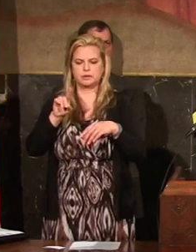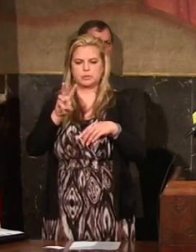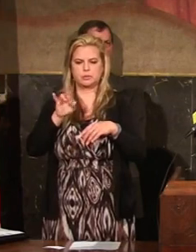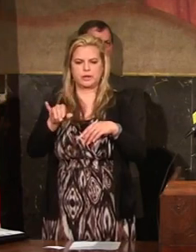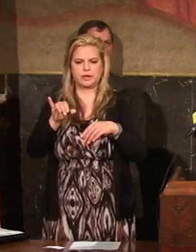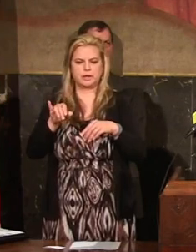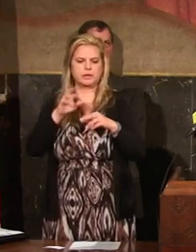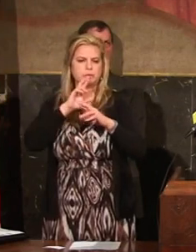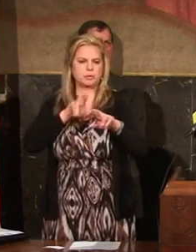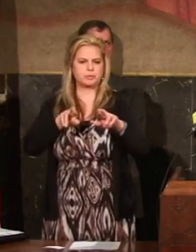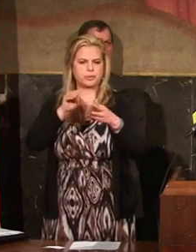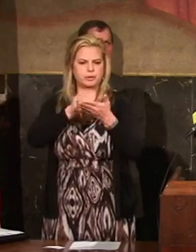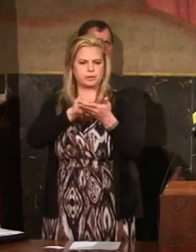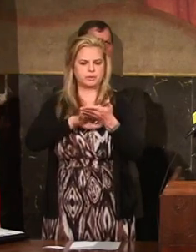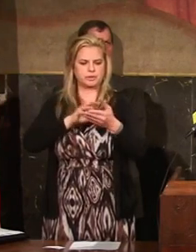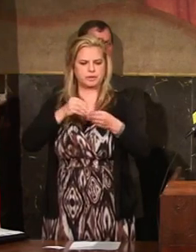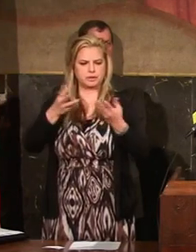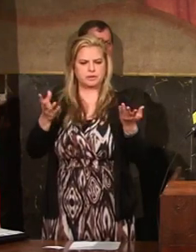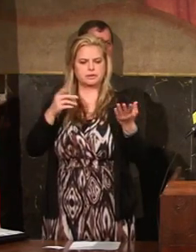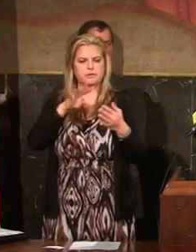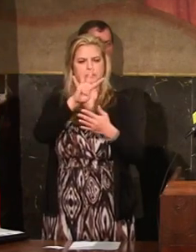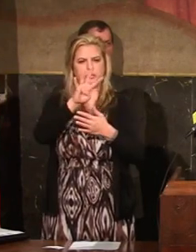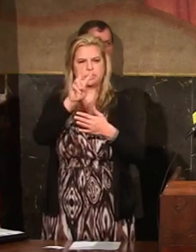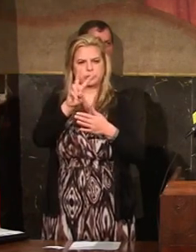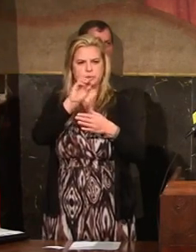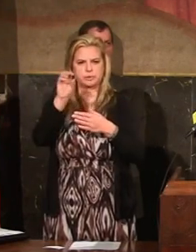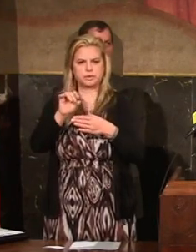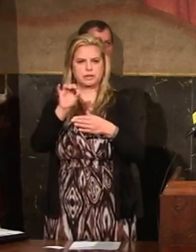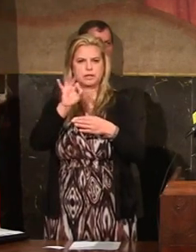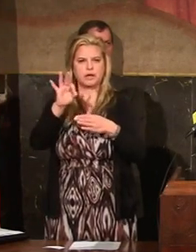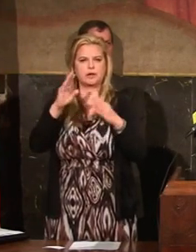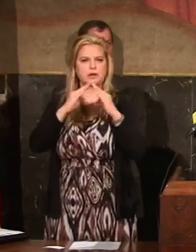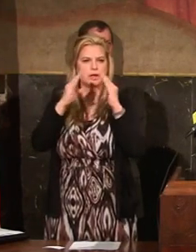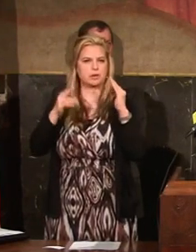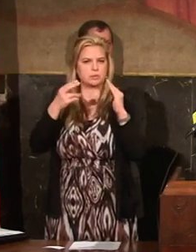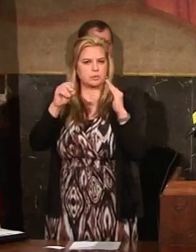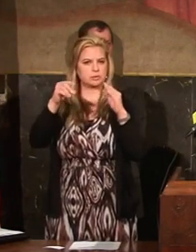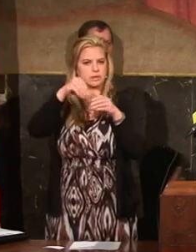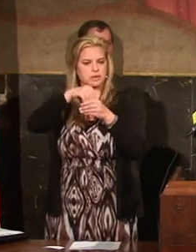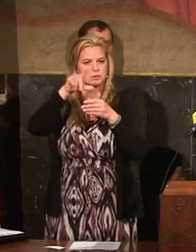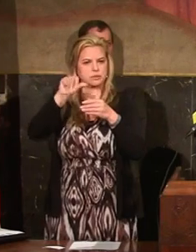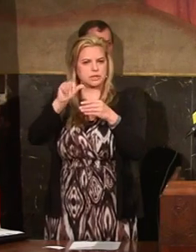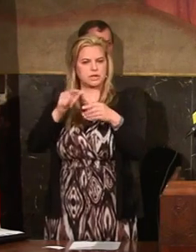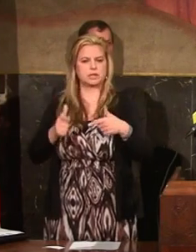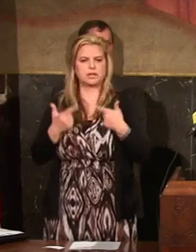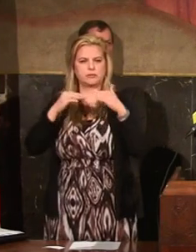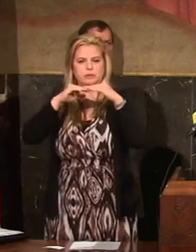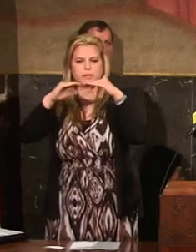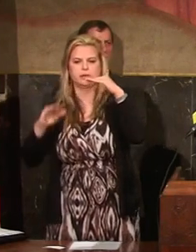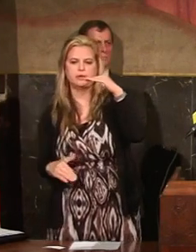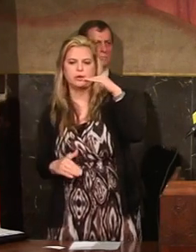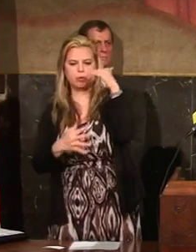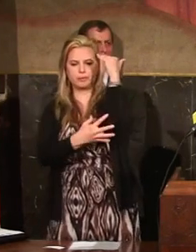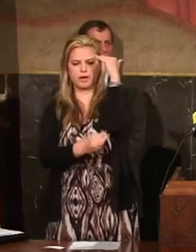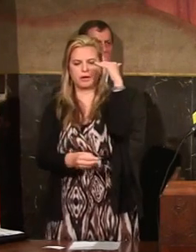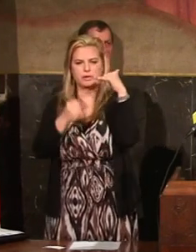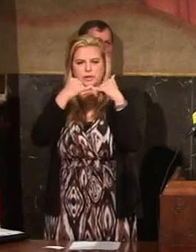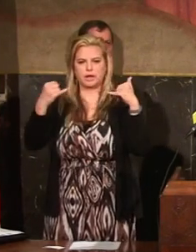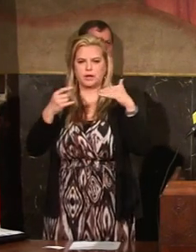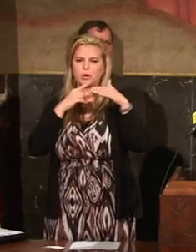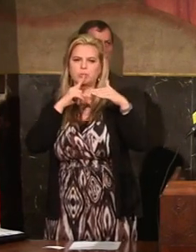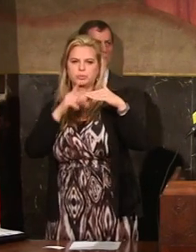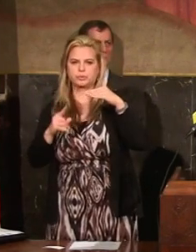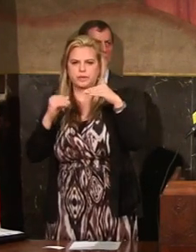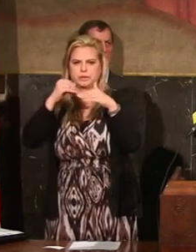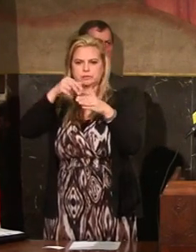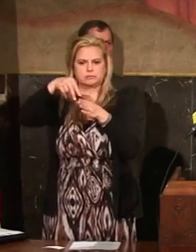recently that found 42% of households in Louisiana are either living below the poverty line or so close to the poverty